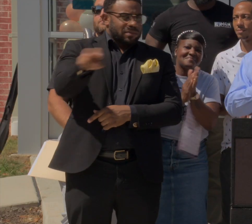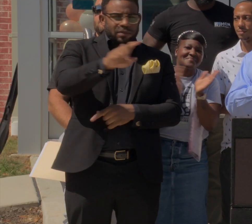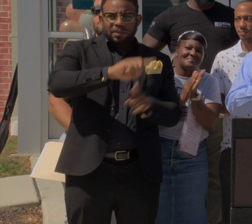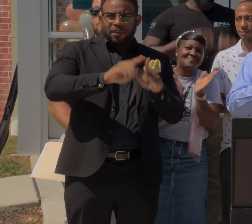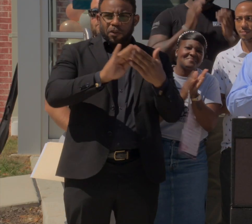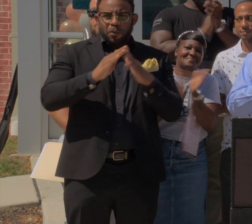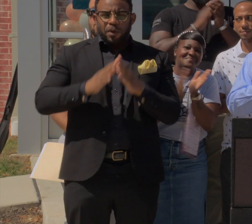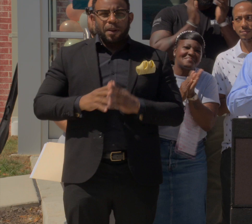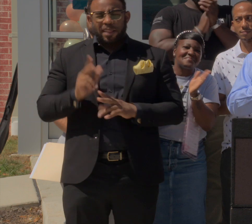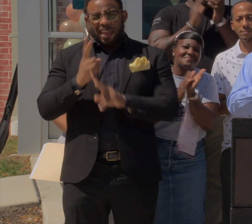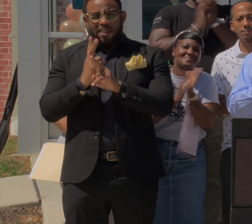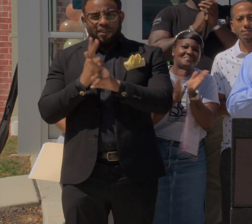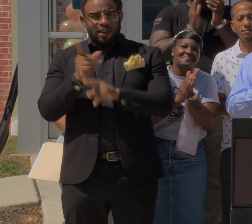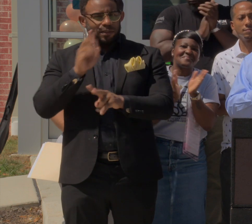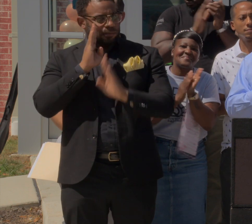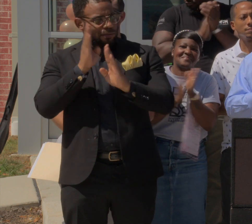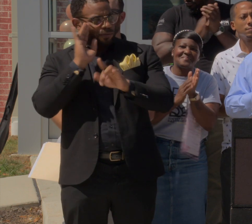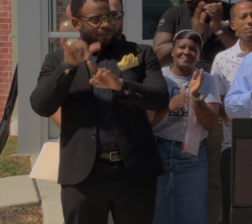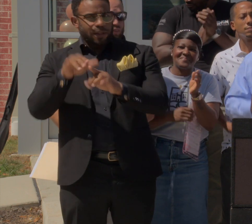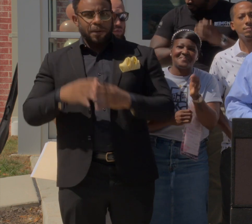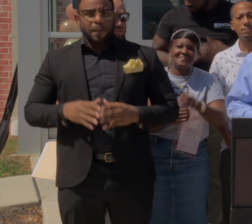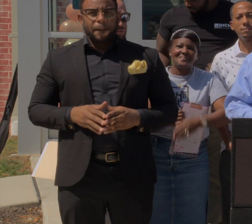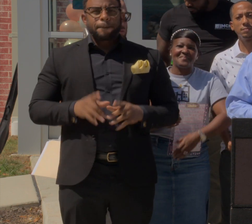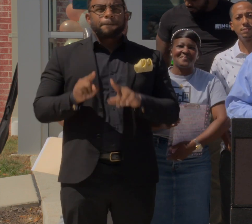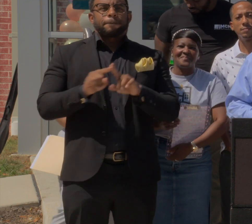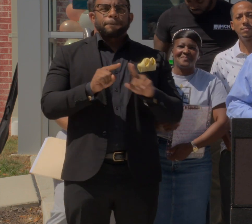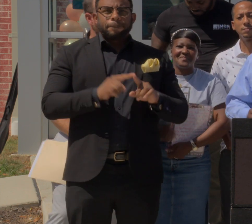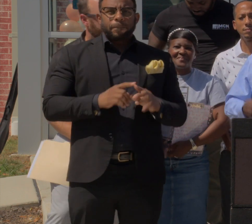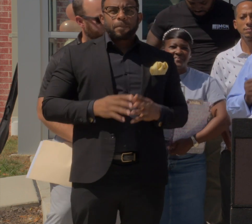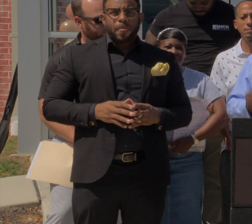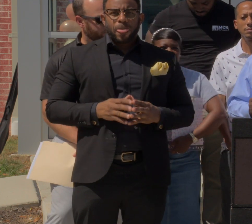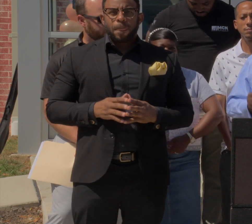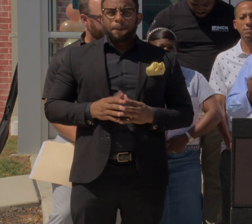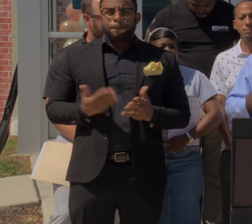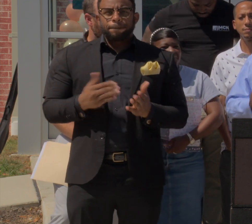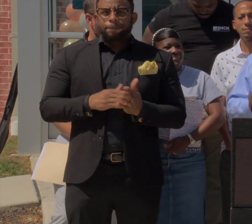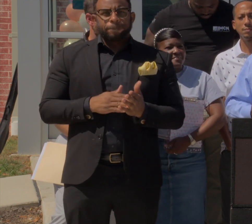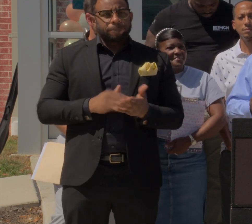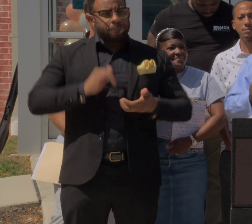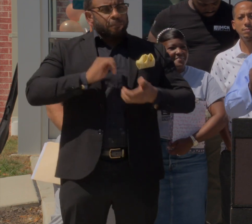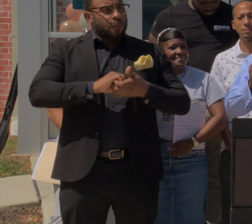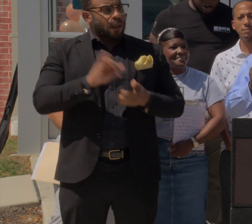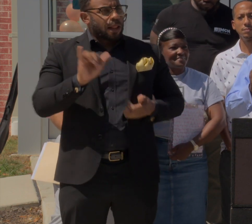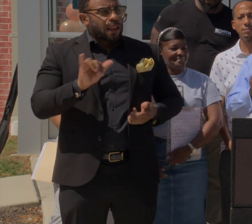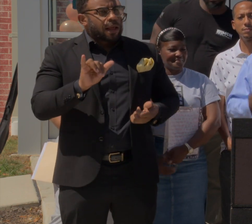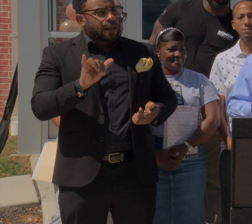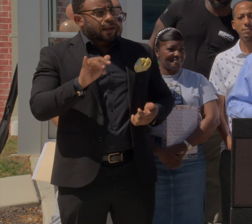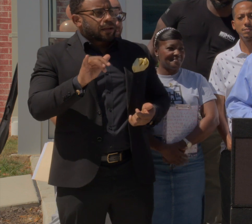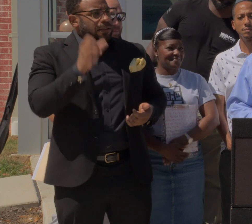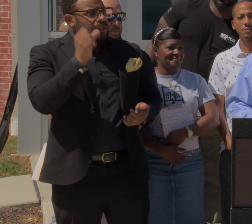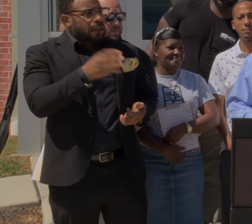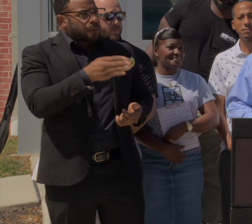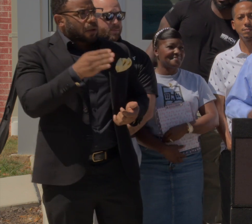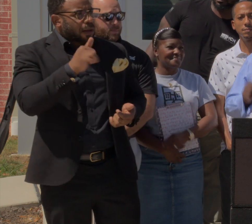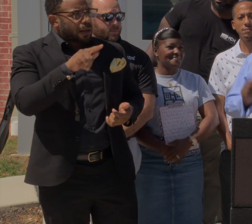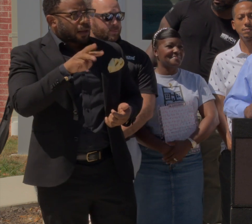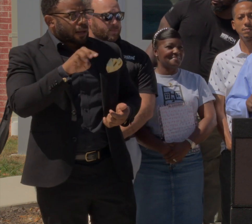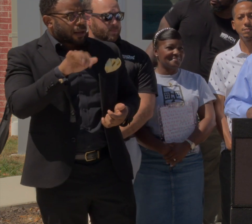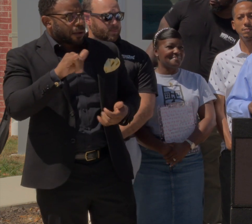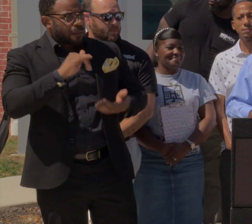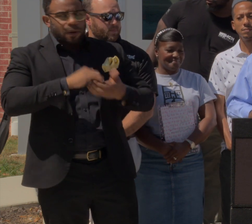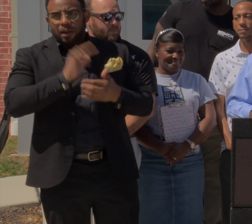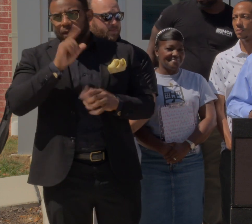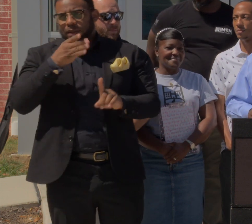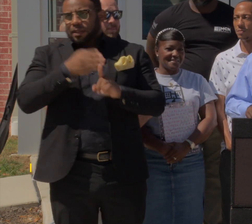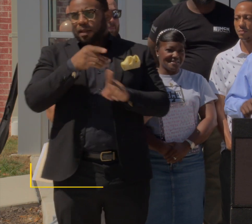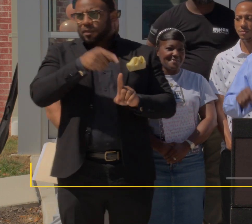communities. Please stay tuned for that. But also, again, a partner like South Baltimore Gateway Partnership, it doesn't